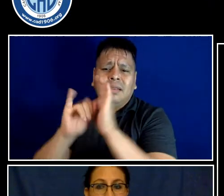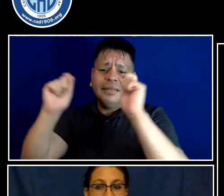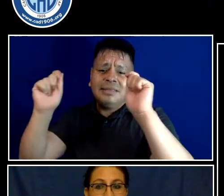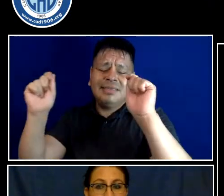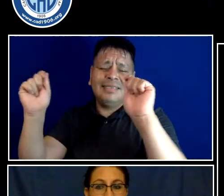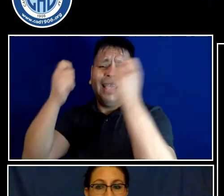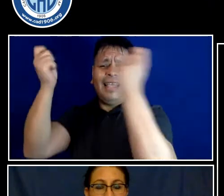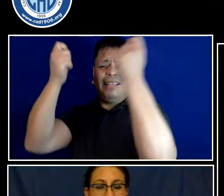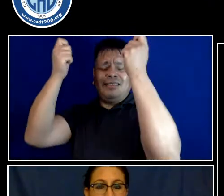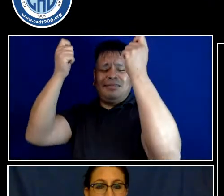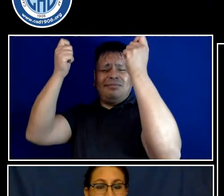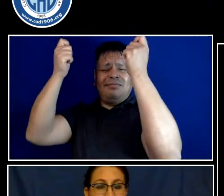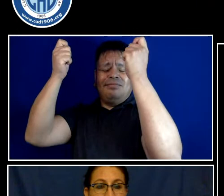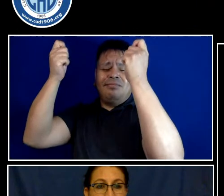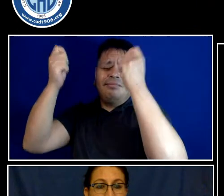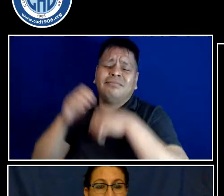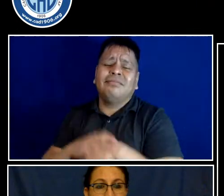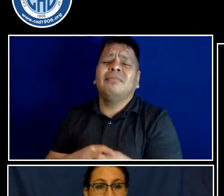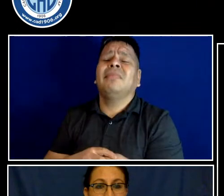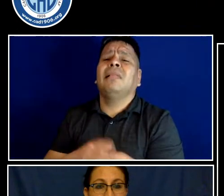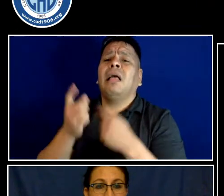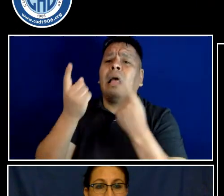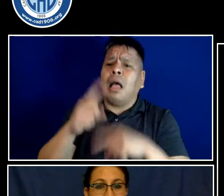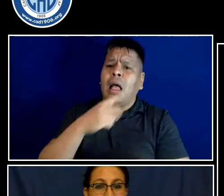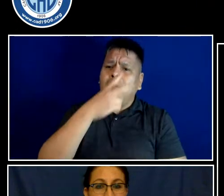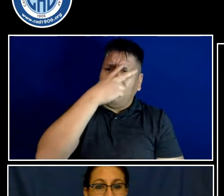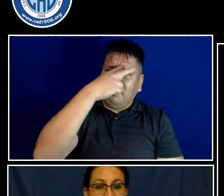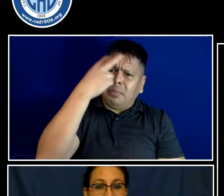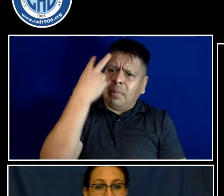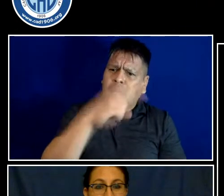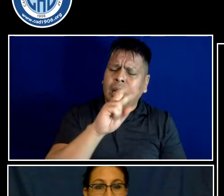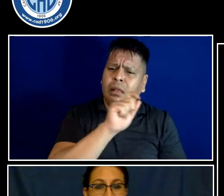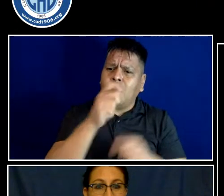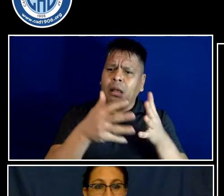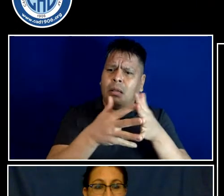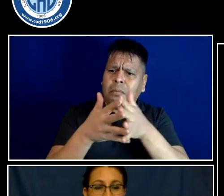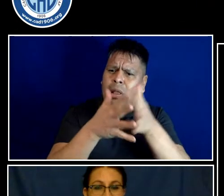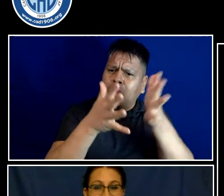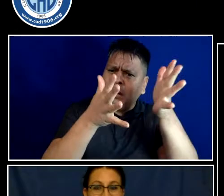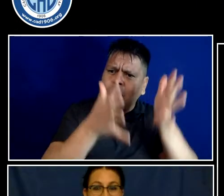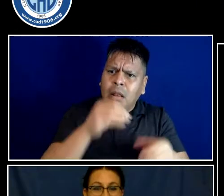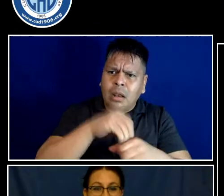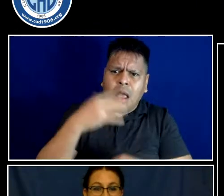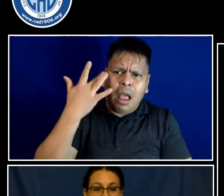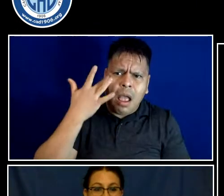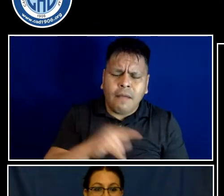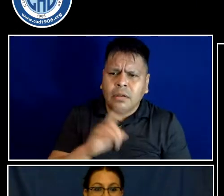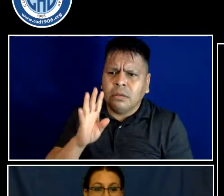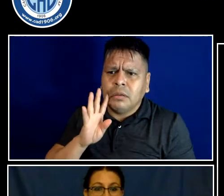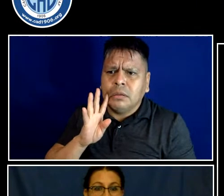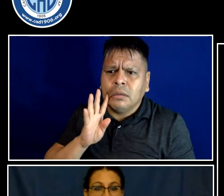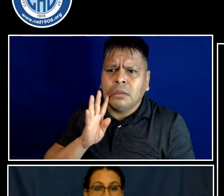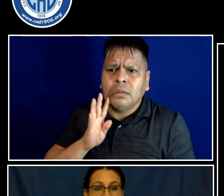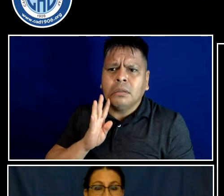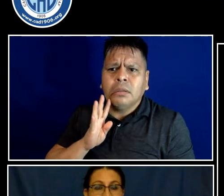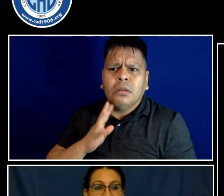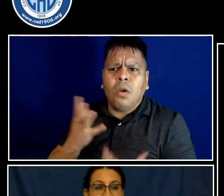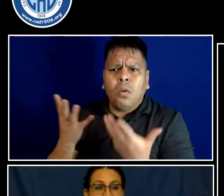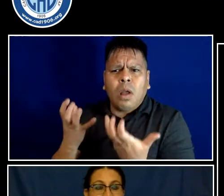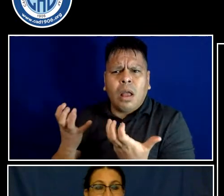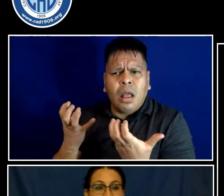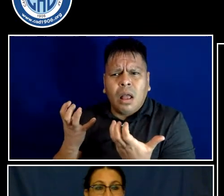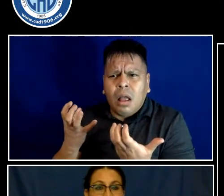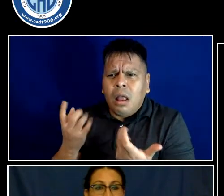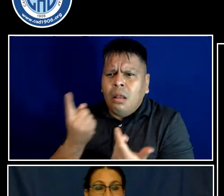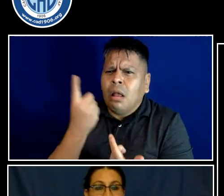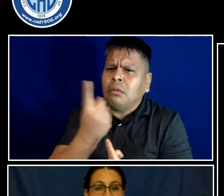And so the Mexican culture that noticed that Irish Americans had a celebration that celebrated their